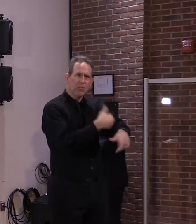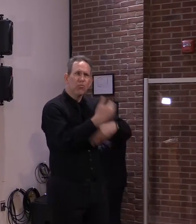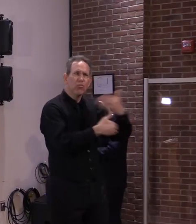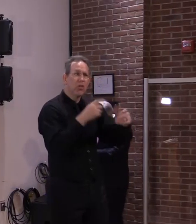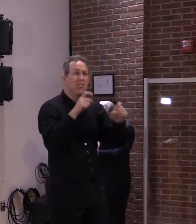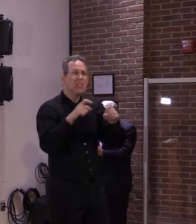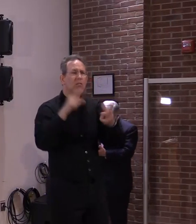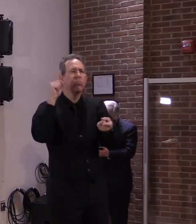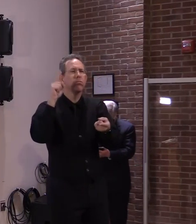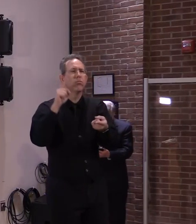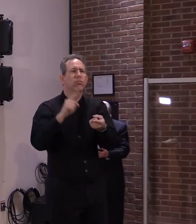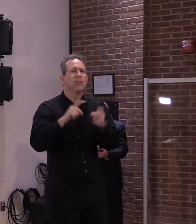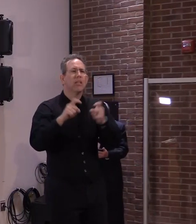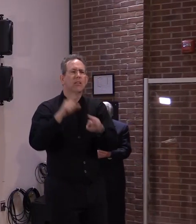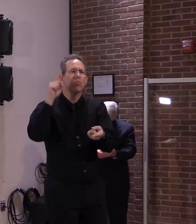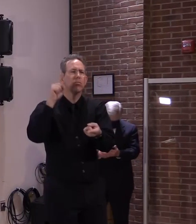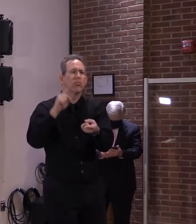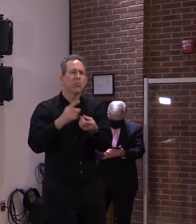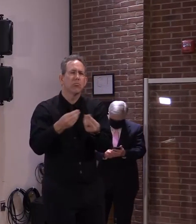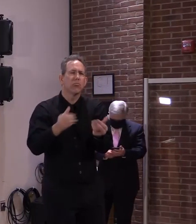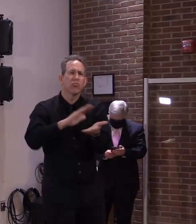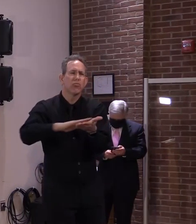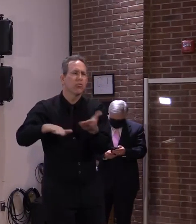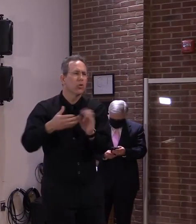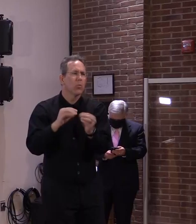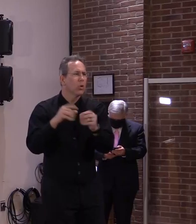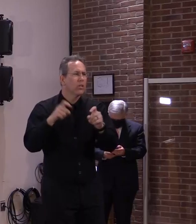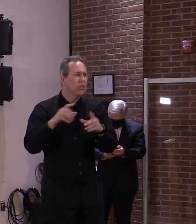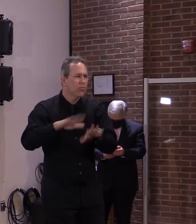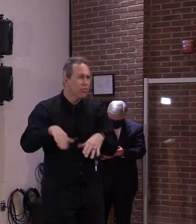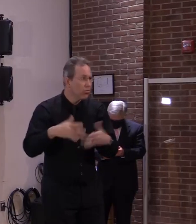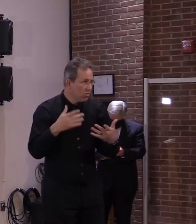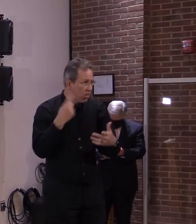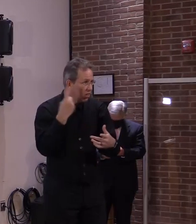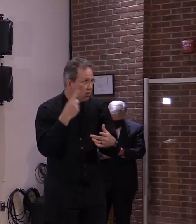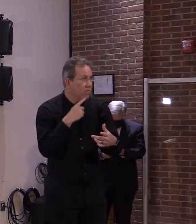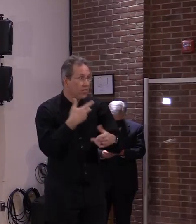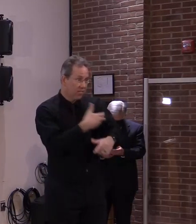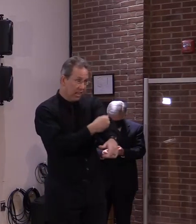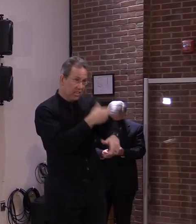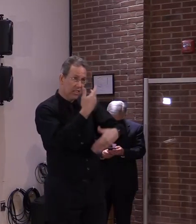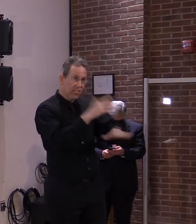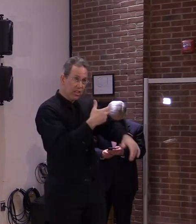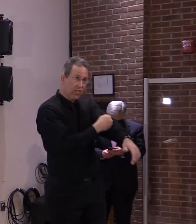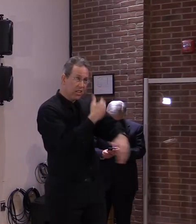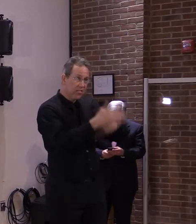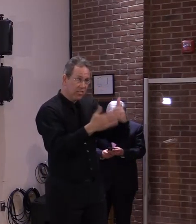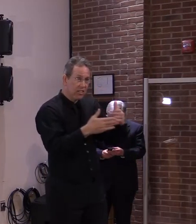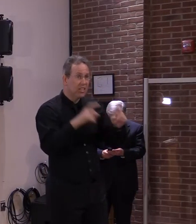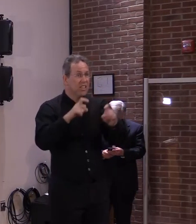basis, should once they're fully vaccinated, can they also phase out testing? Yeah, so